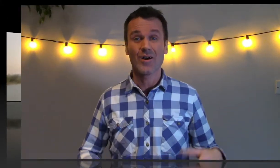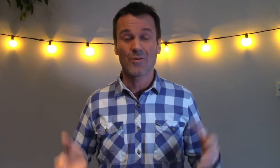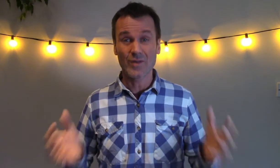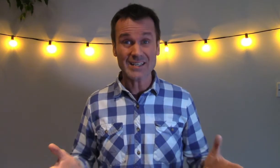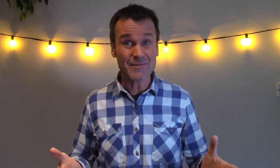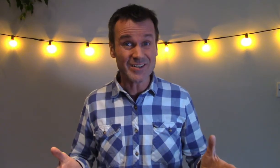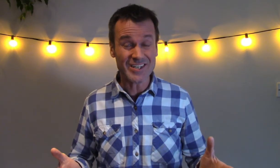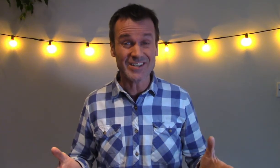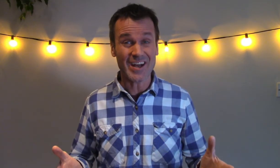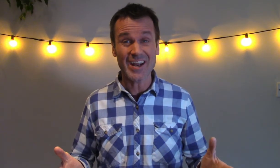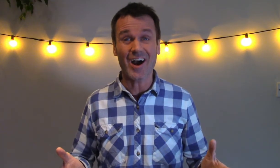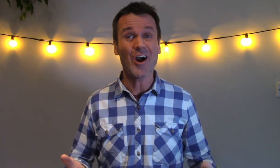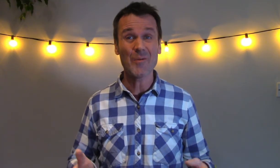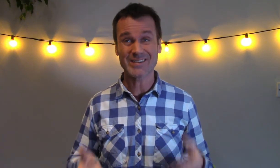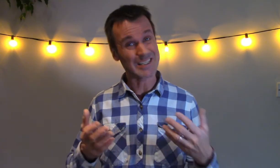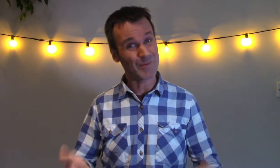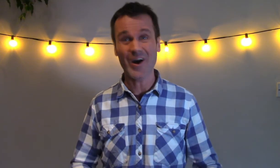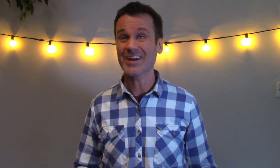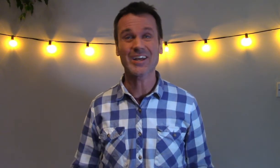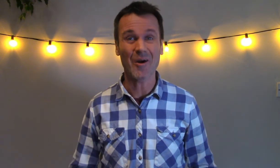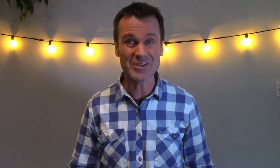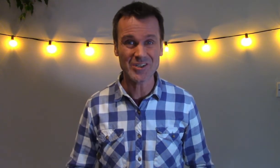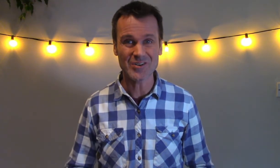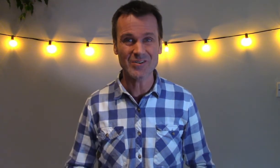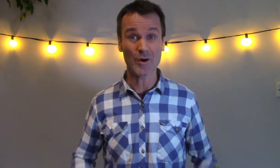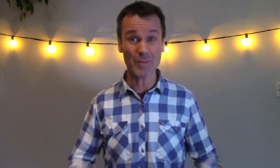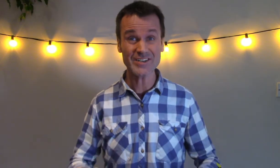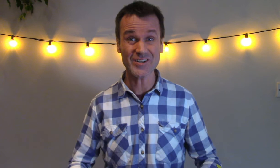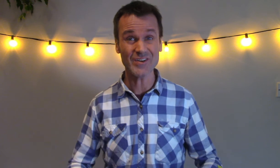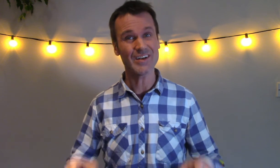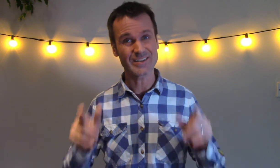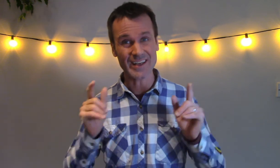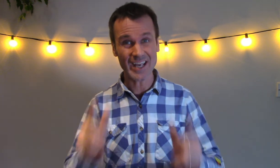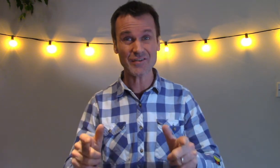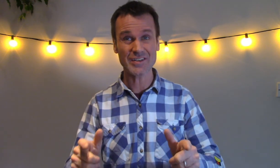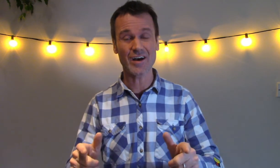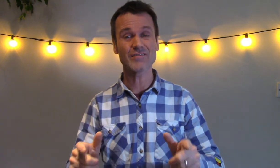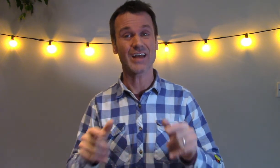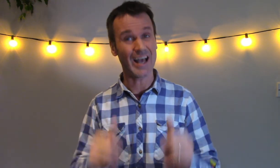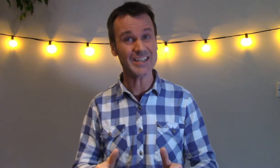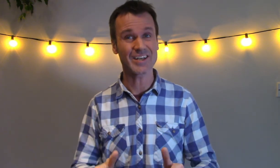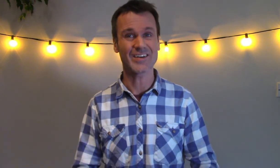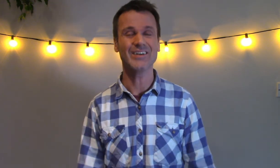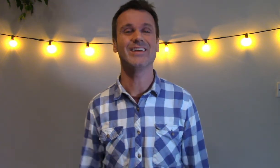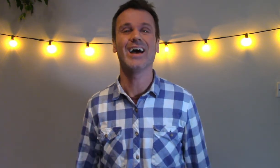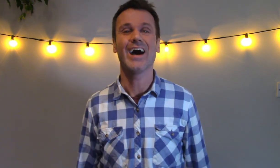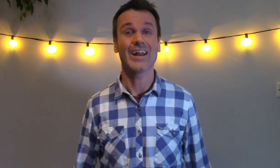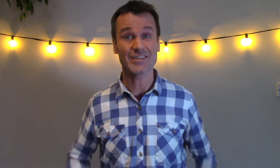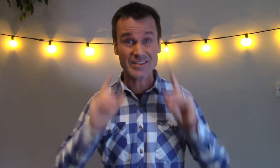Well, that's it for our session today. I hope it's inspired and encouraged you. Well, God bless you. Take care of yourselves and each other. And I'll see you